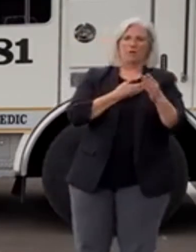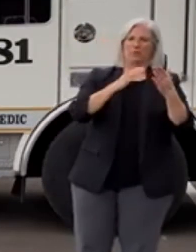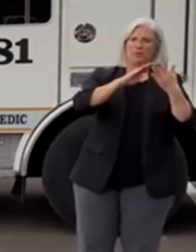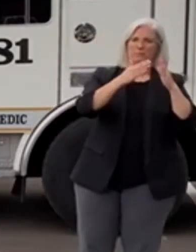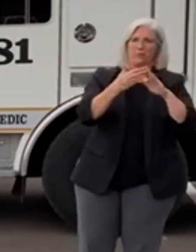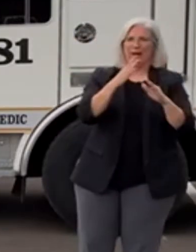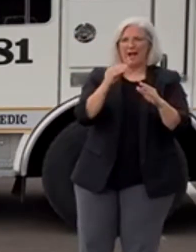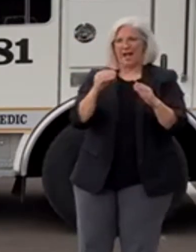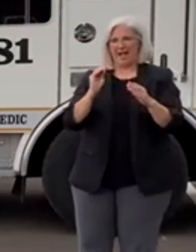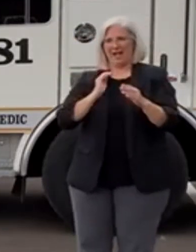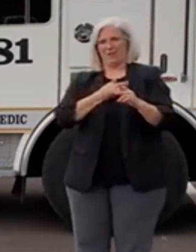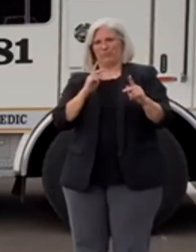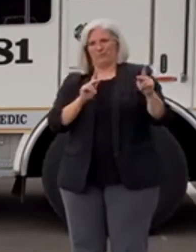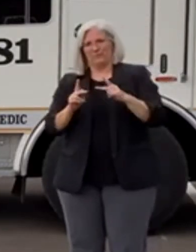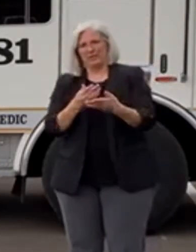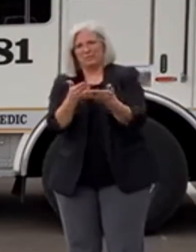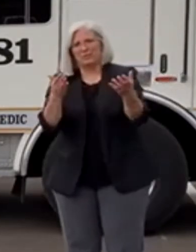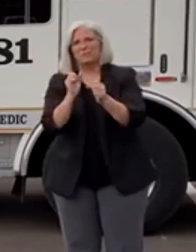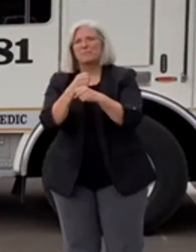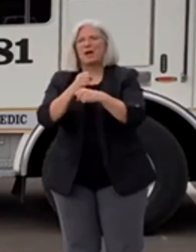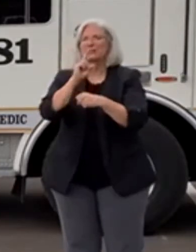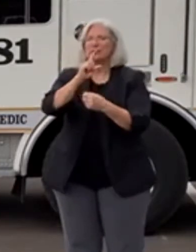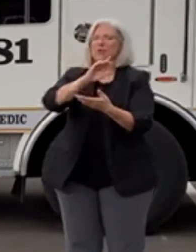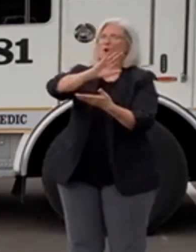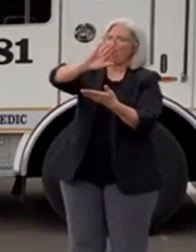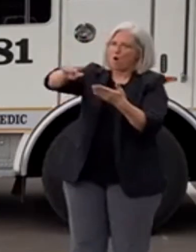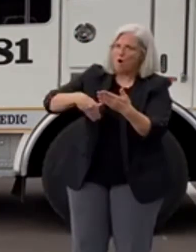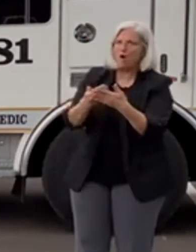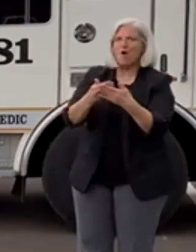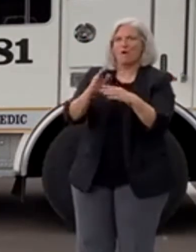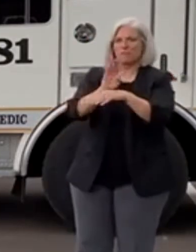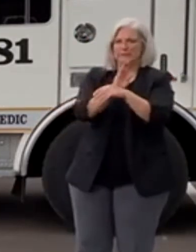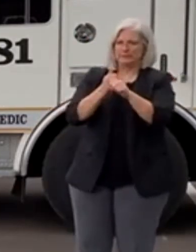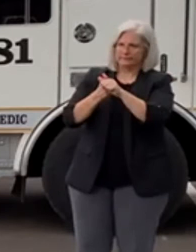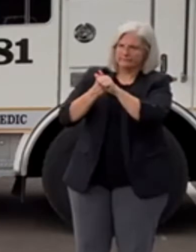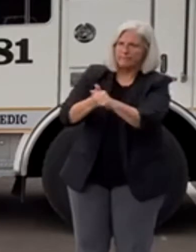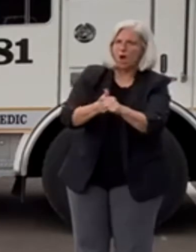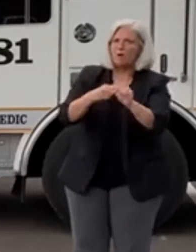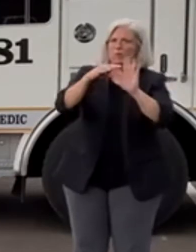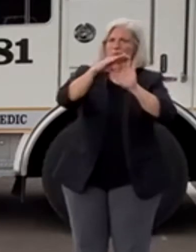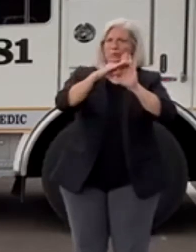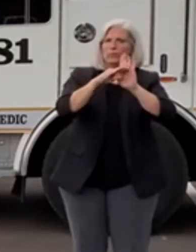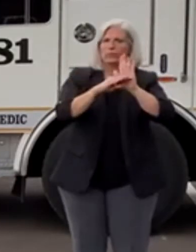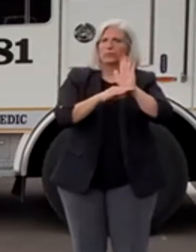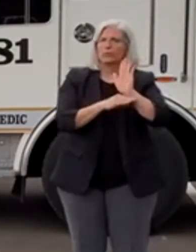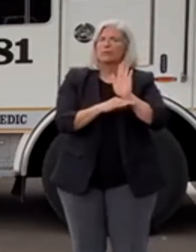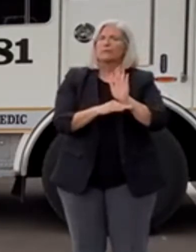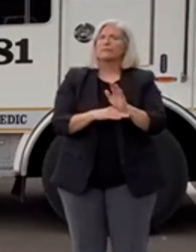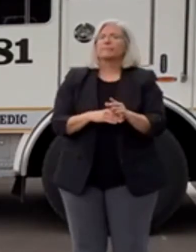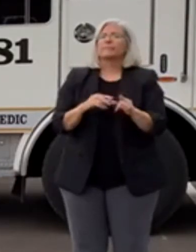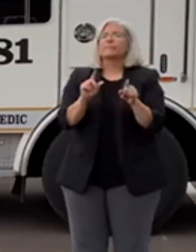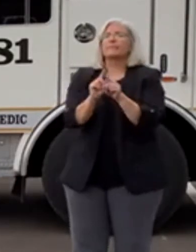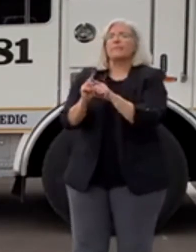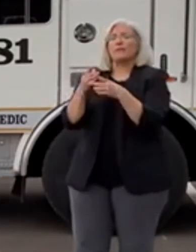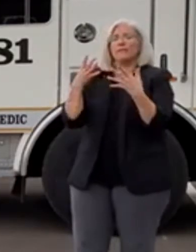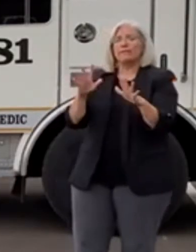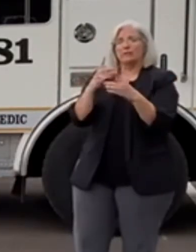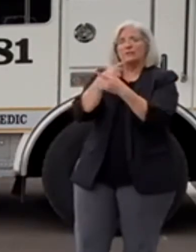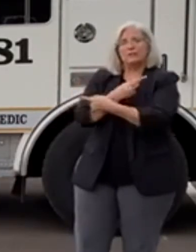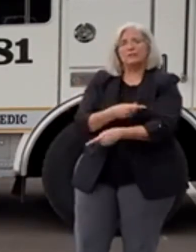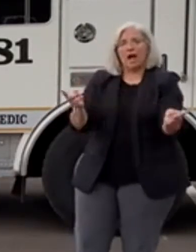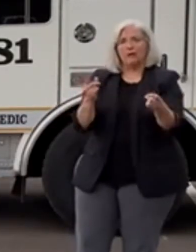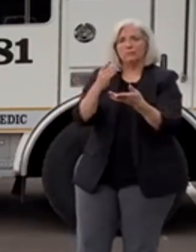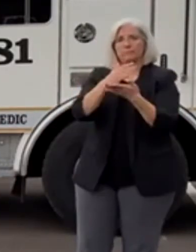those precautions are being taken. We have also announced that as part of our enhanced protocol in enforcement, we